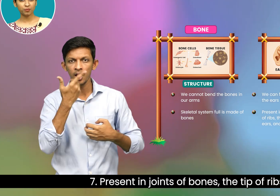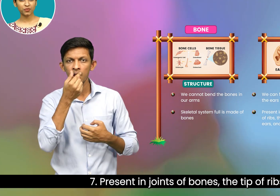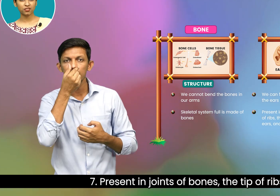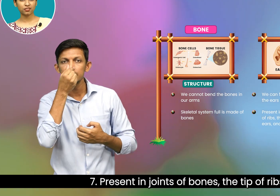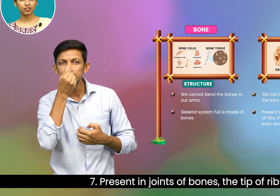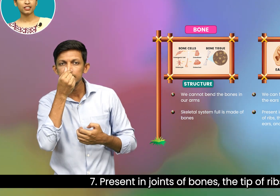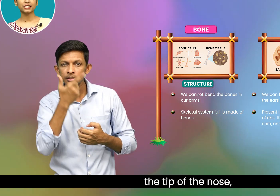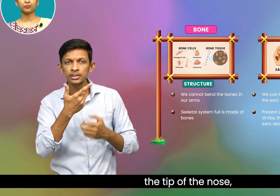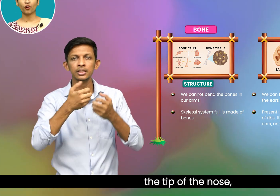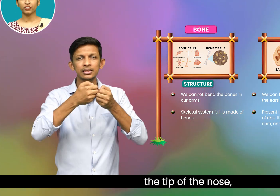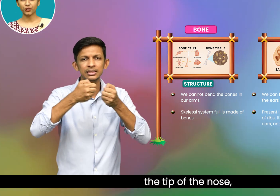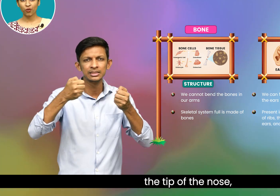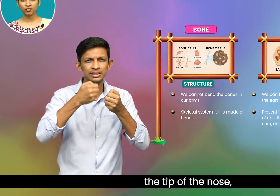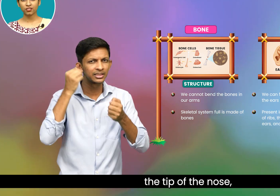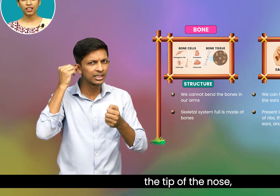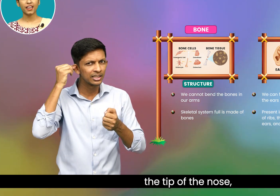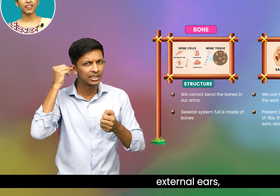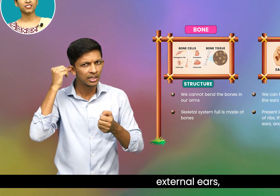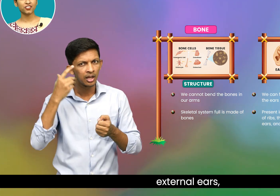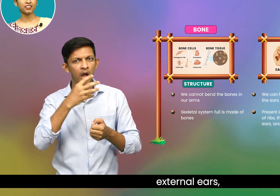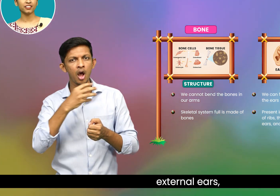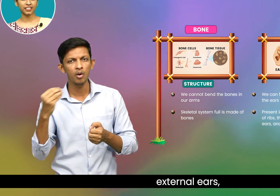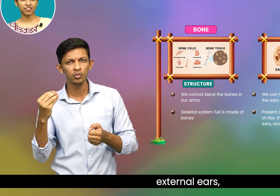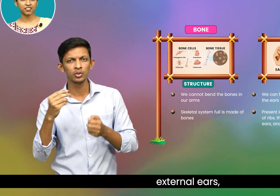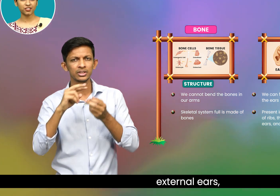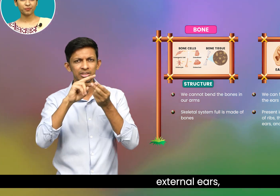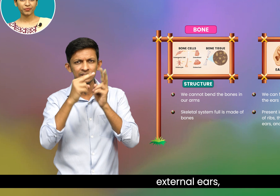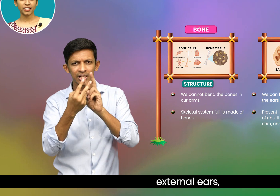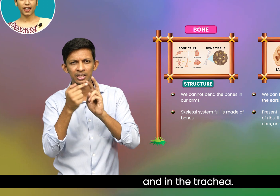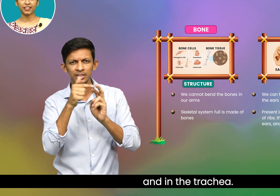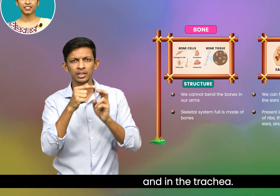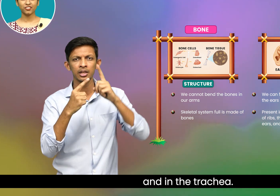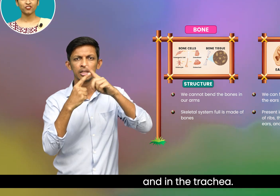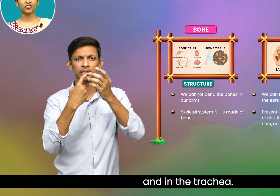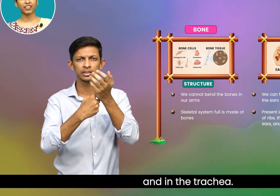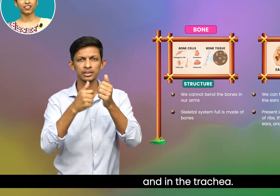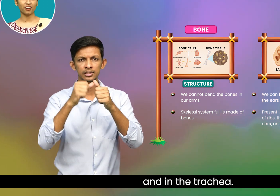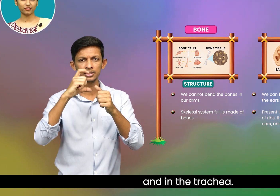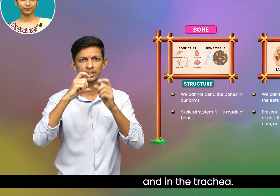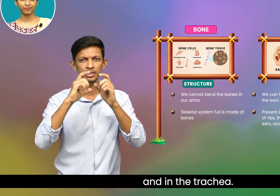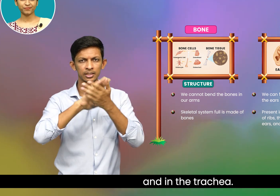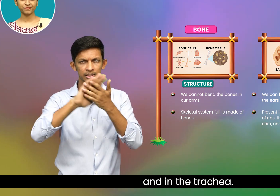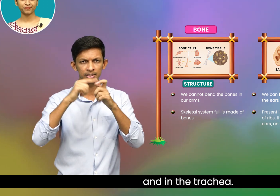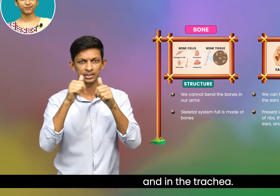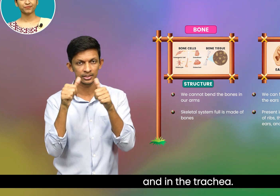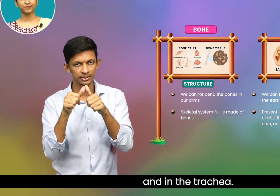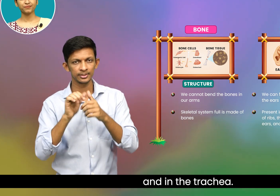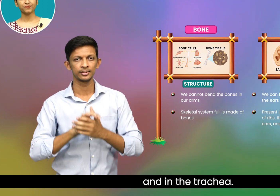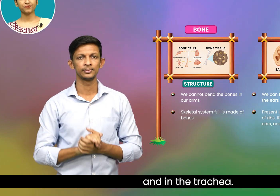of ribs, tip of the nose, external ears, and in trachea.